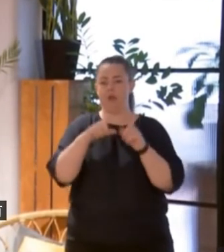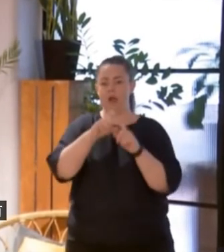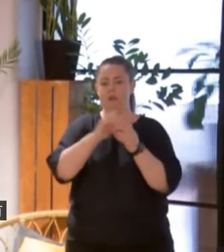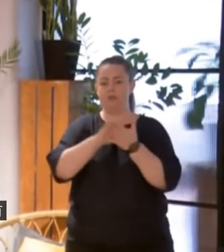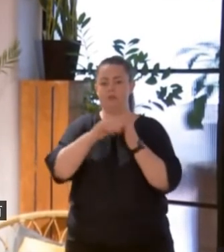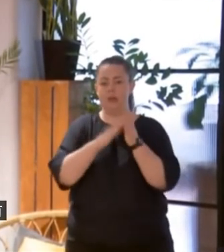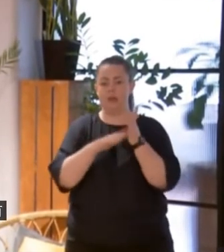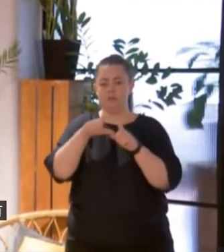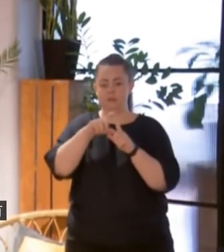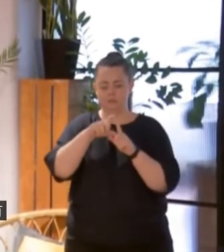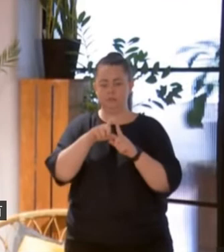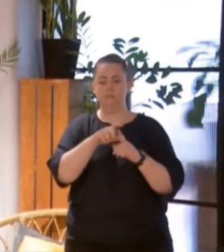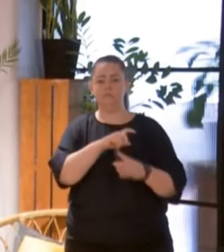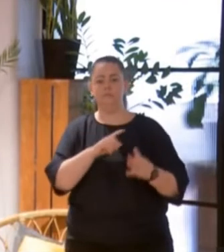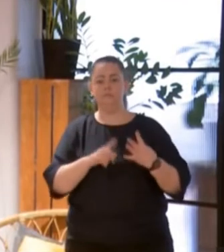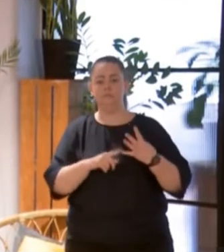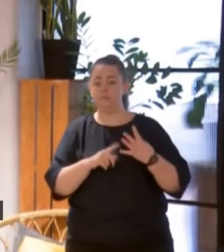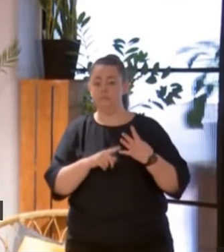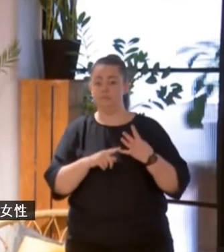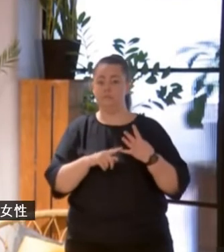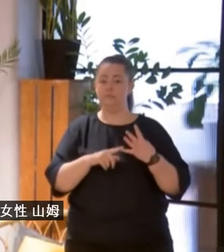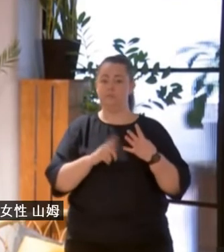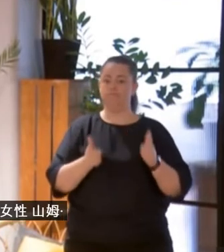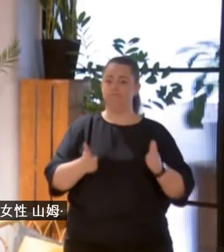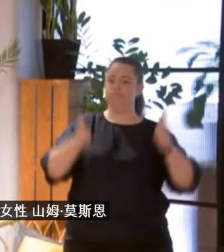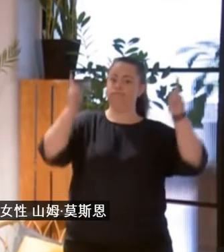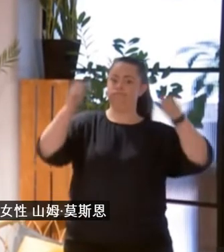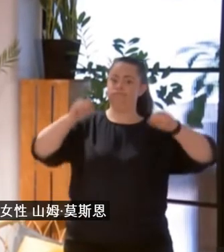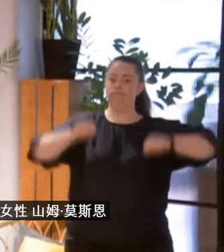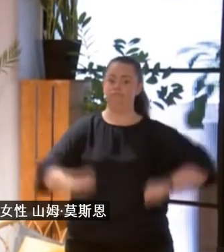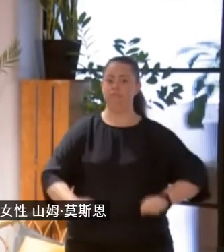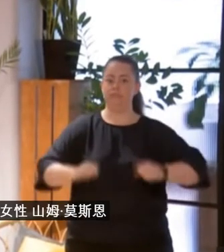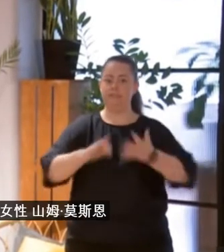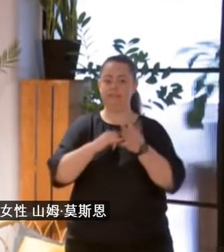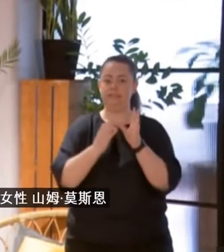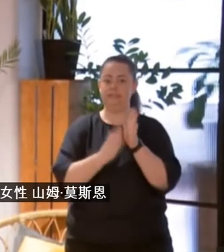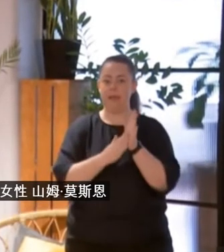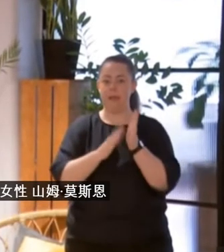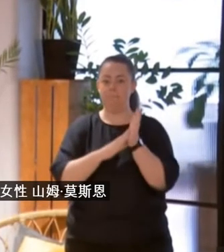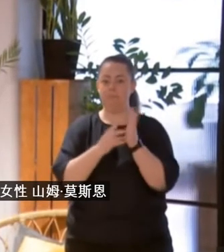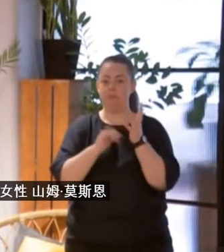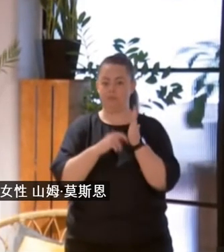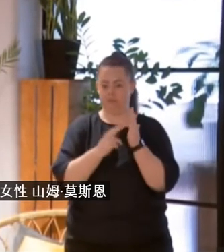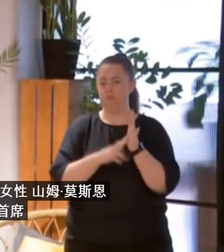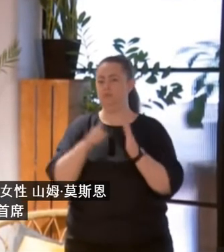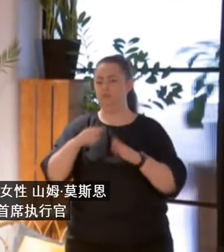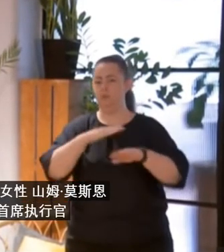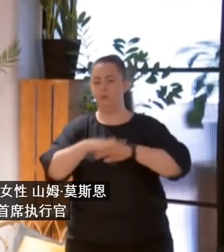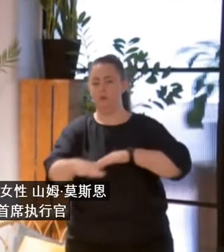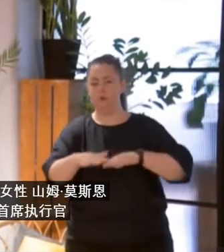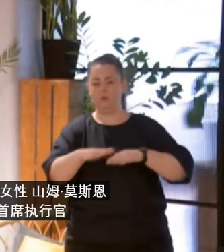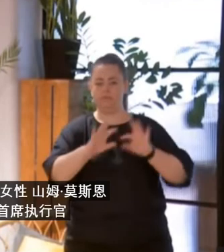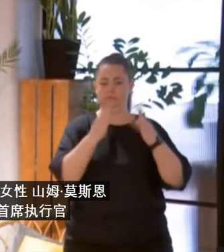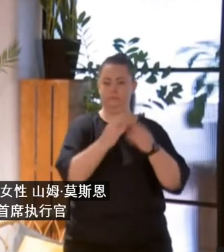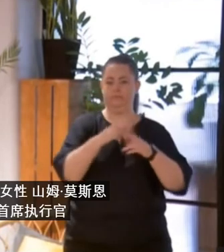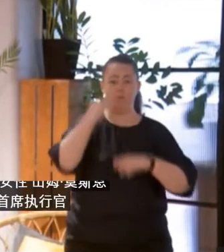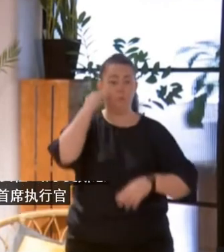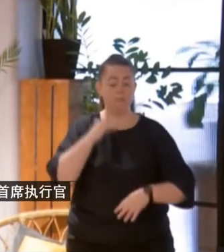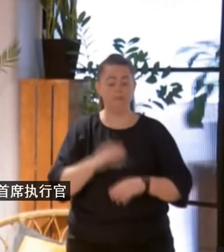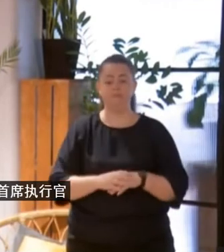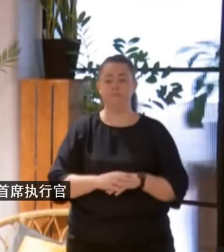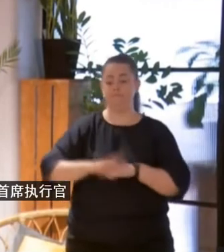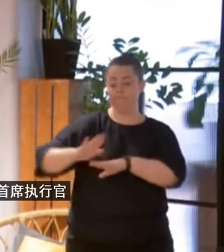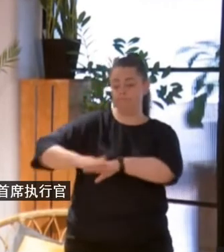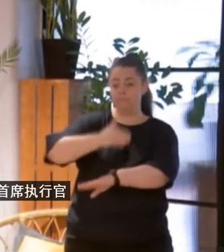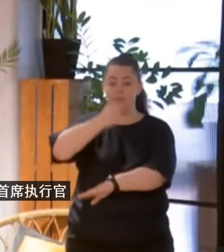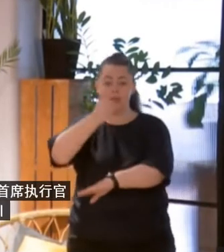President of Chief Executive Women, Sam Mostyn. We also have the Founder and CEO of